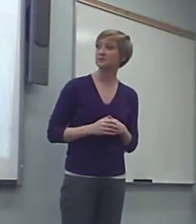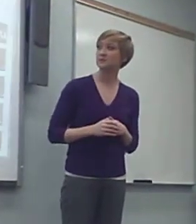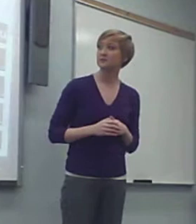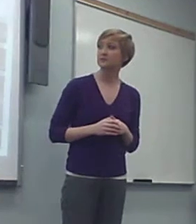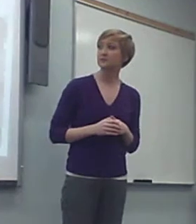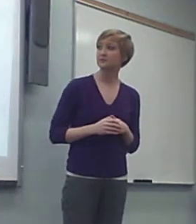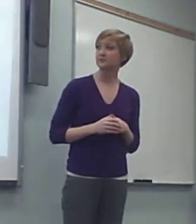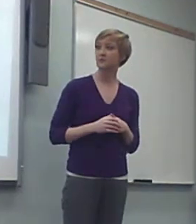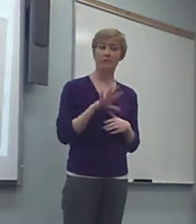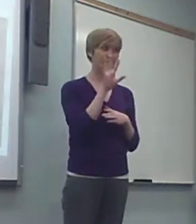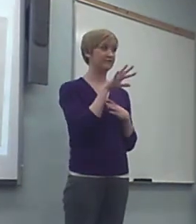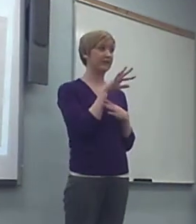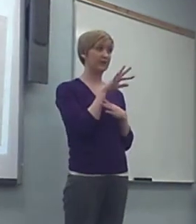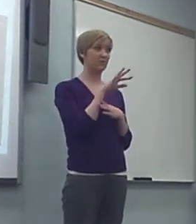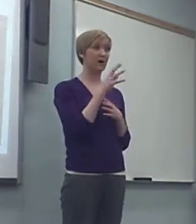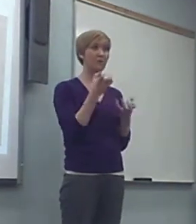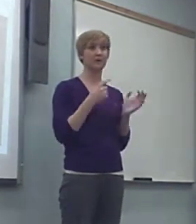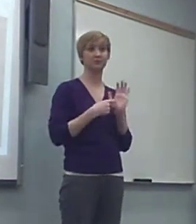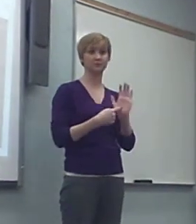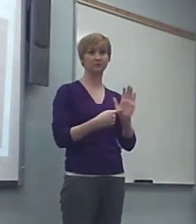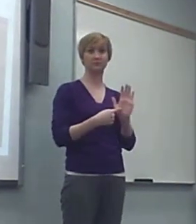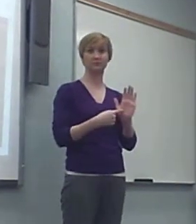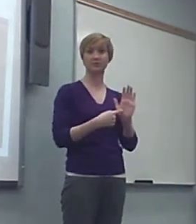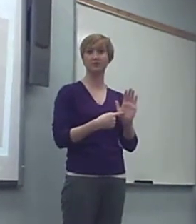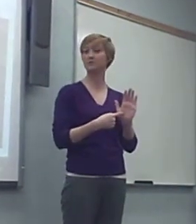And I want to show you first.